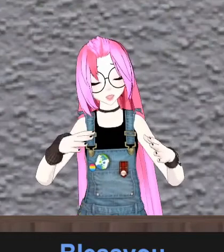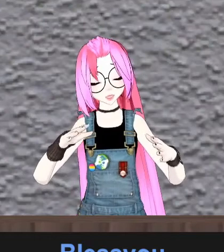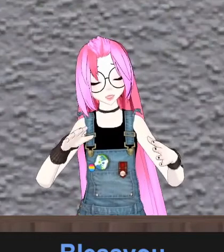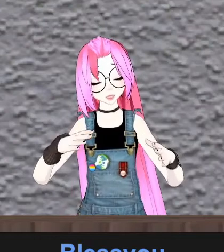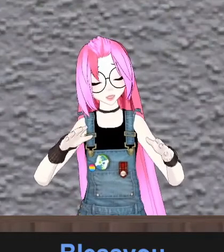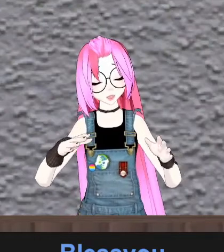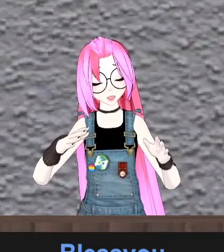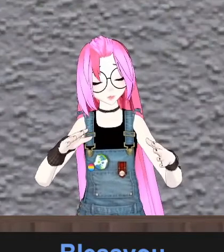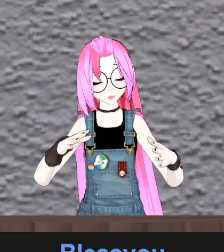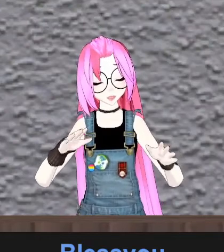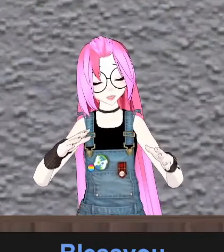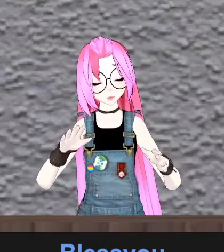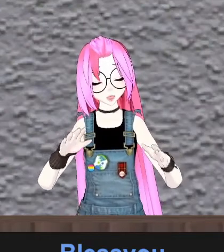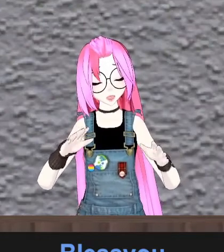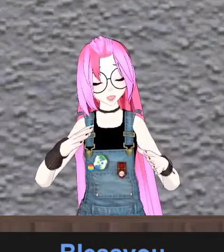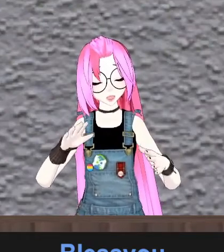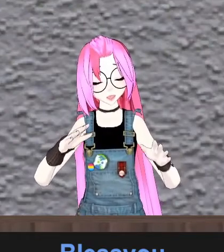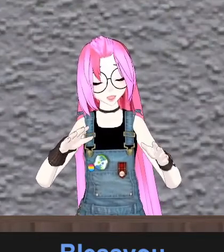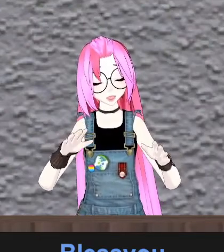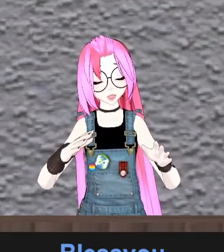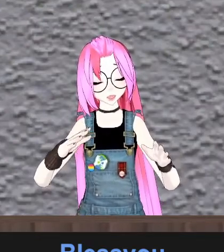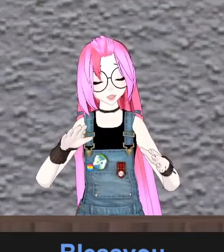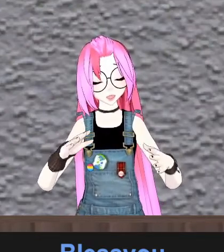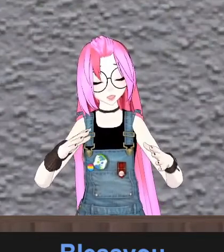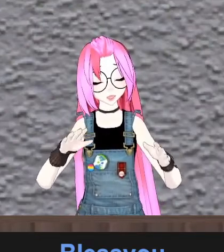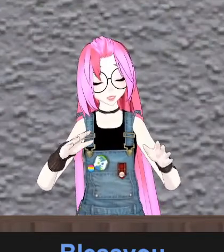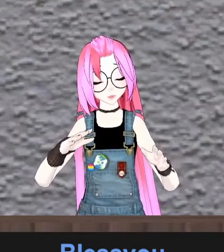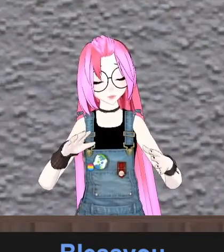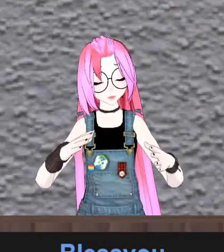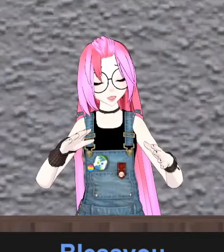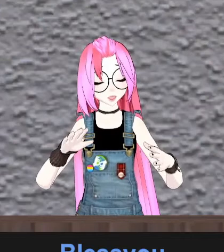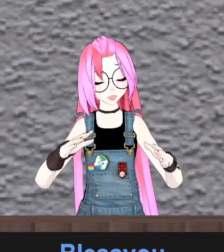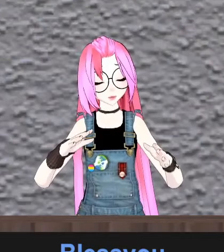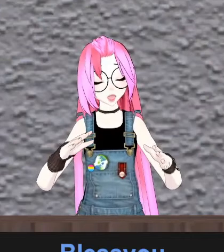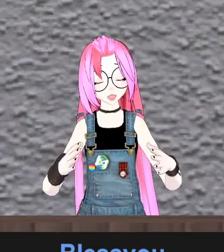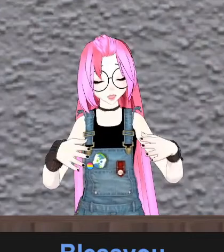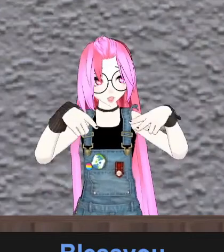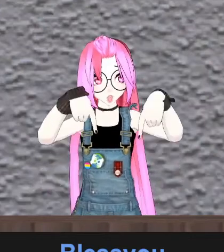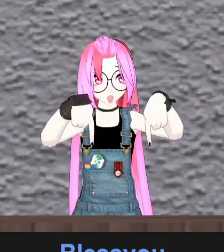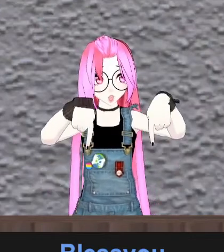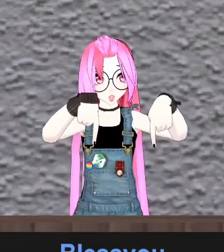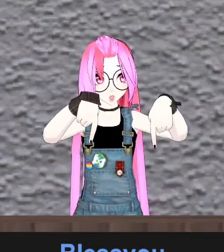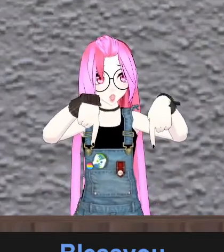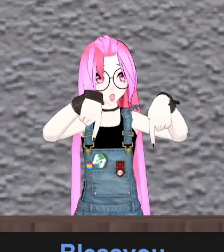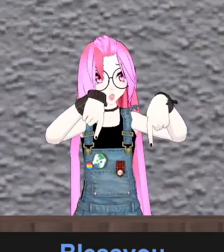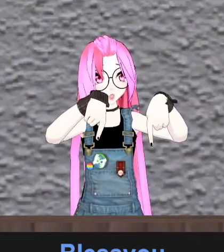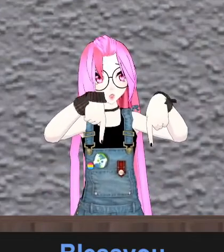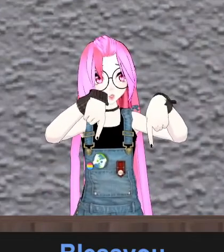nervous. This is nervous. If you're doing your hands in front of you, this is nervous. Like this. Another sign like this would be